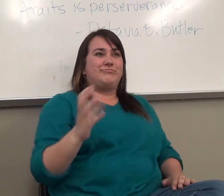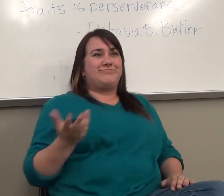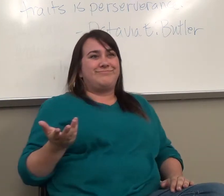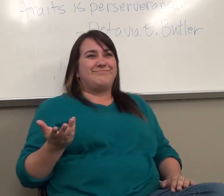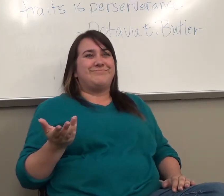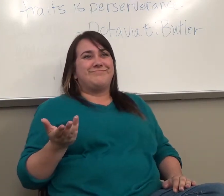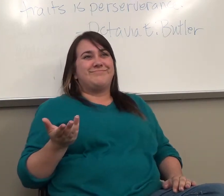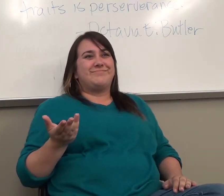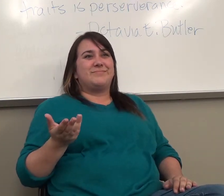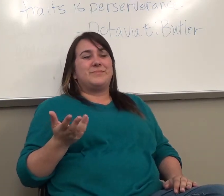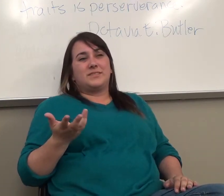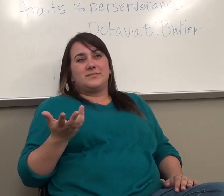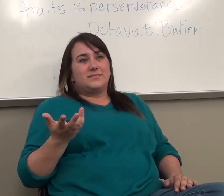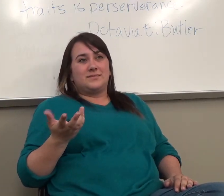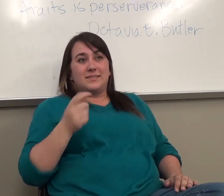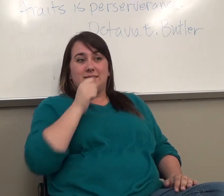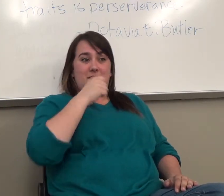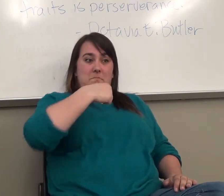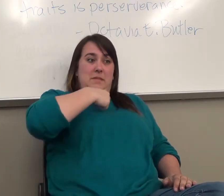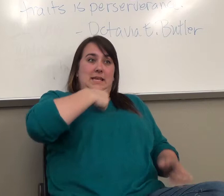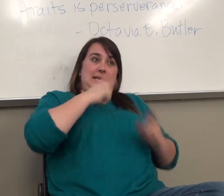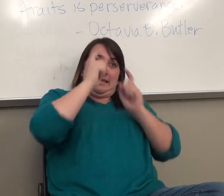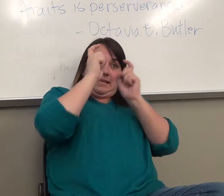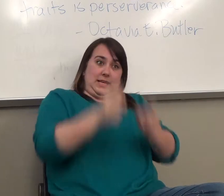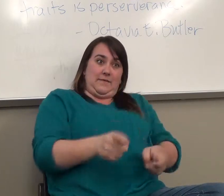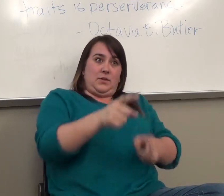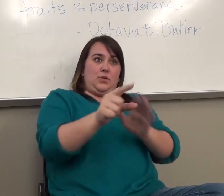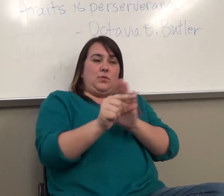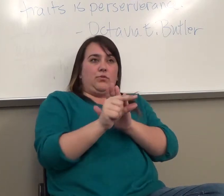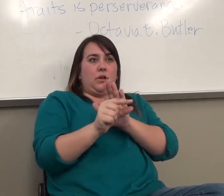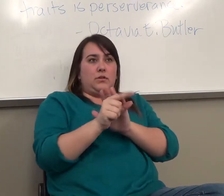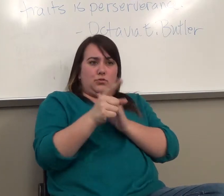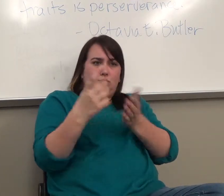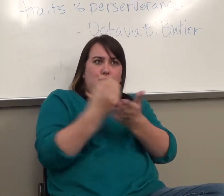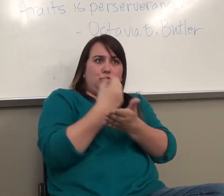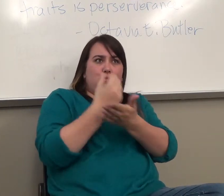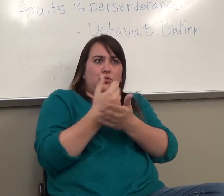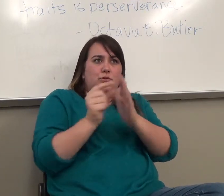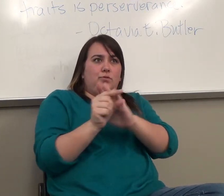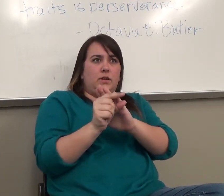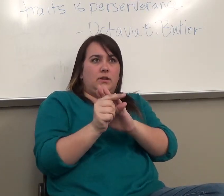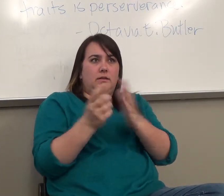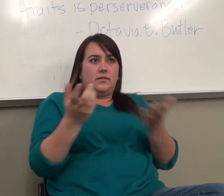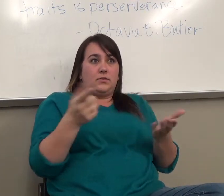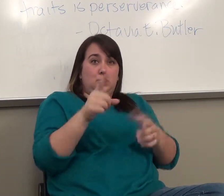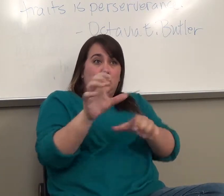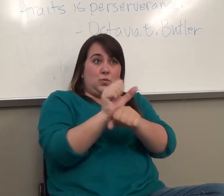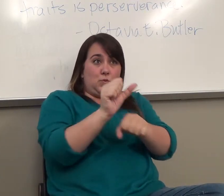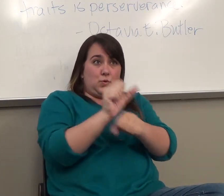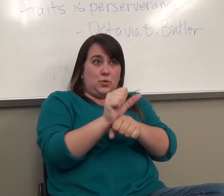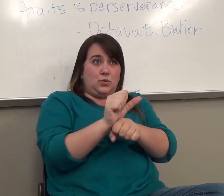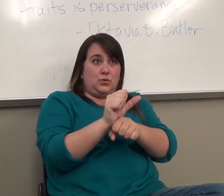it's not, like I say, it's not me giving it to you. You are doing the work and getting it back, so you know what you're